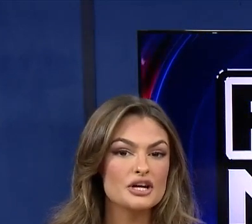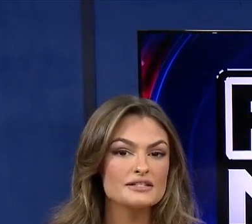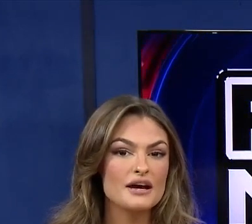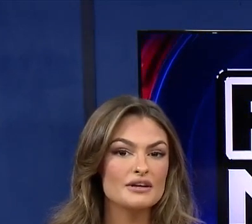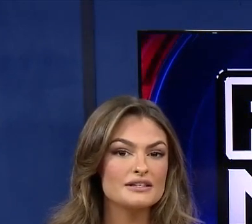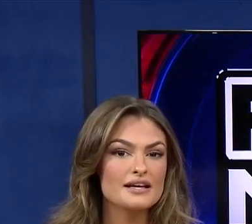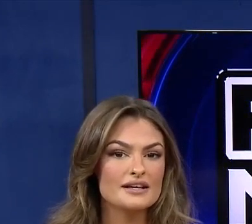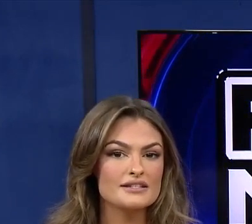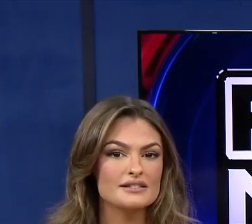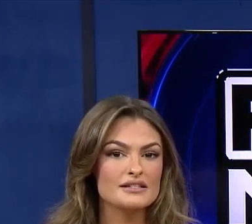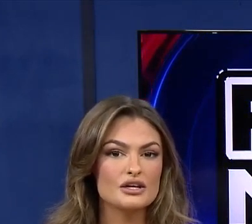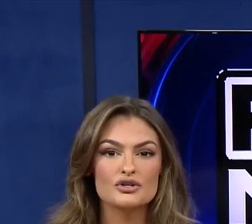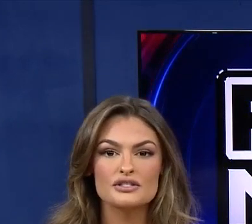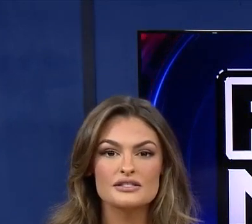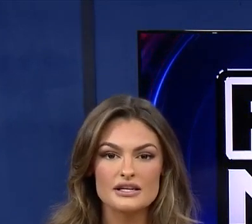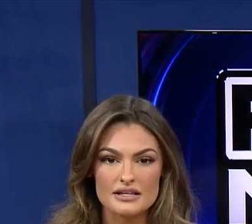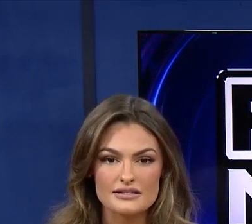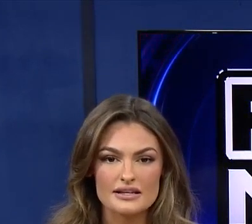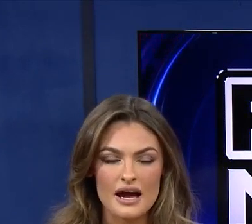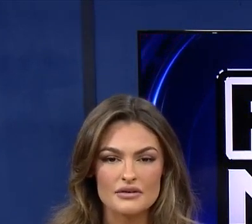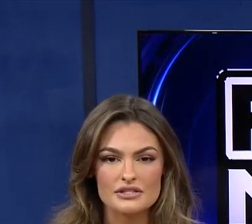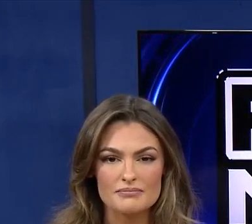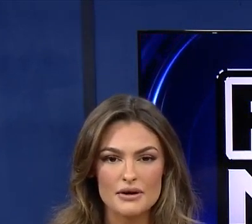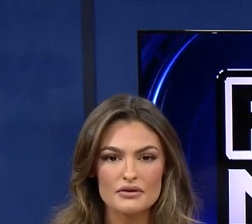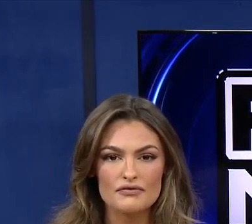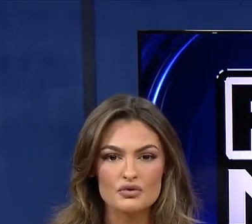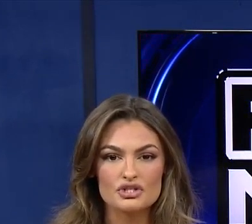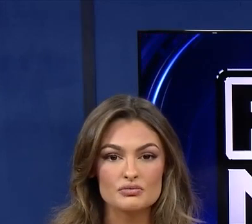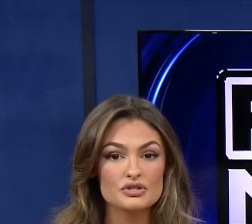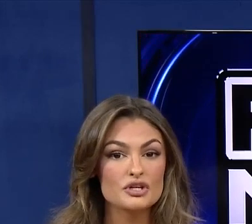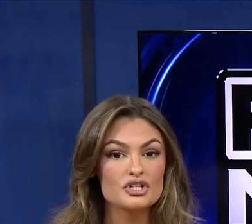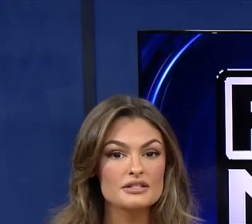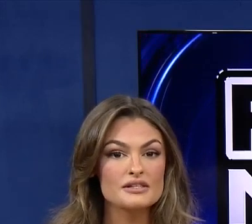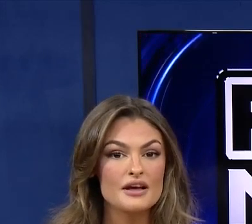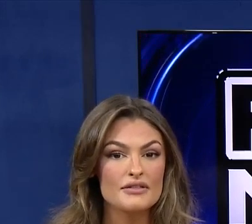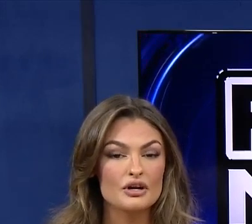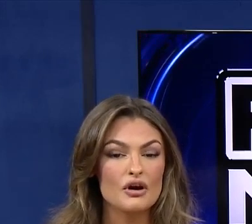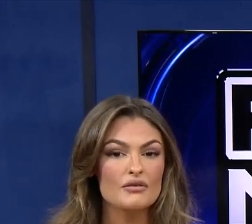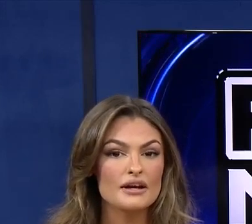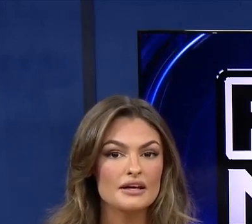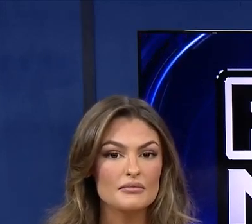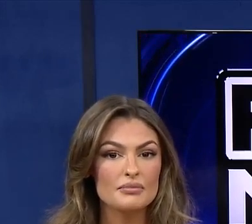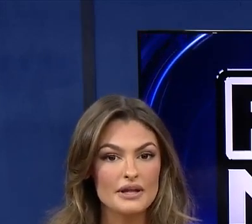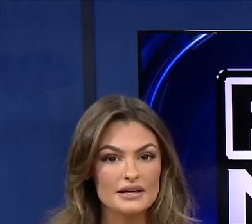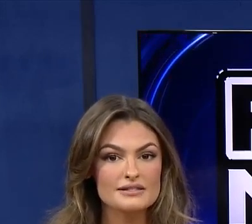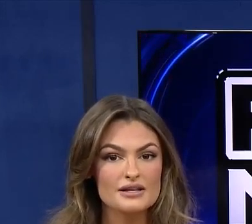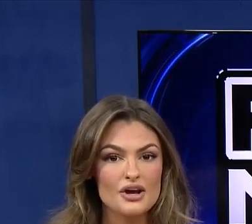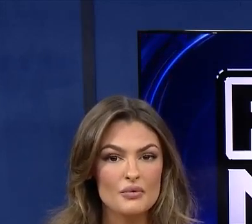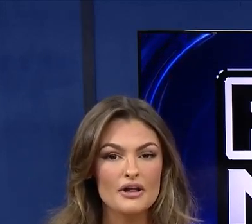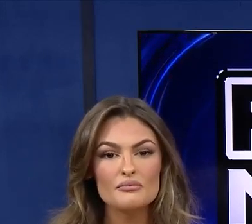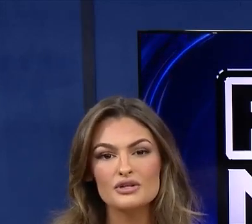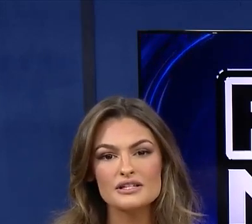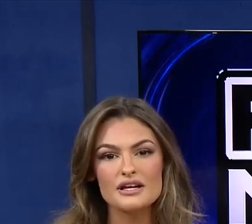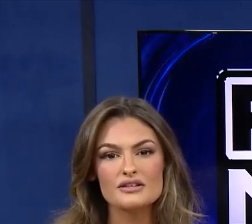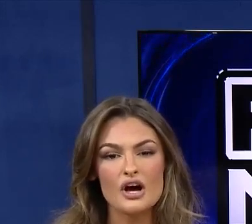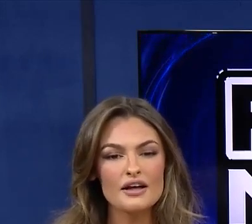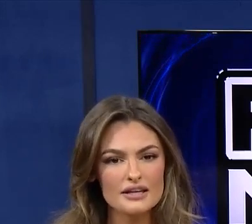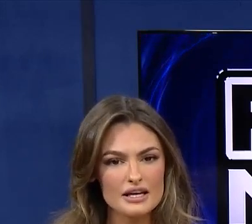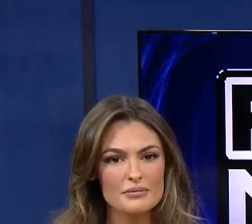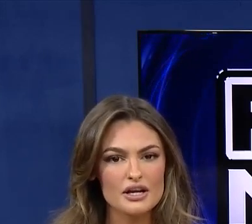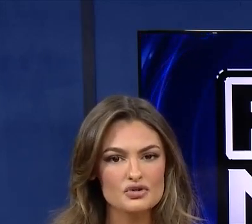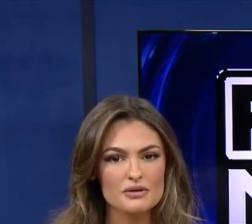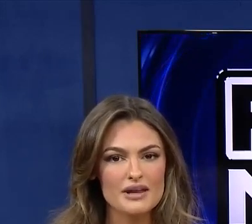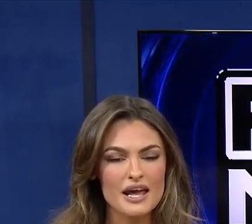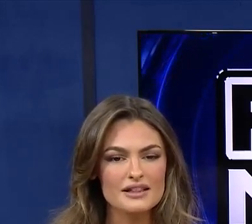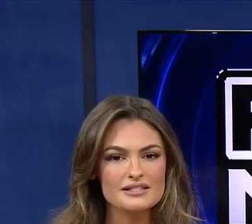no shutdown in Texas. He urges cities and counties to better enforce the restrictions that are already in place. We'll have more details on